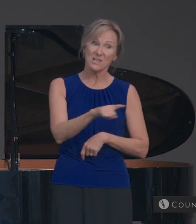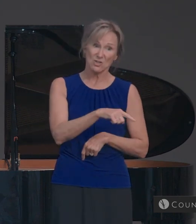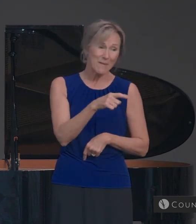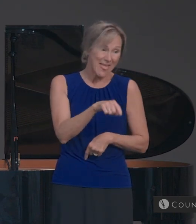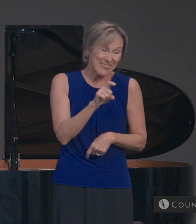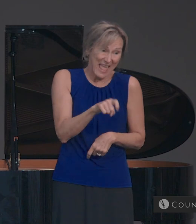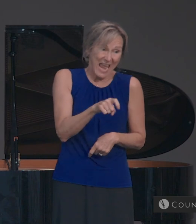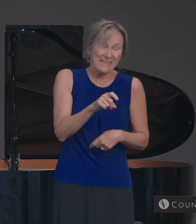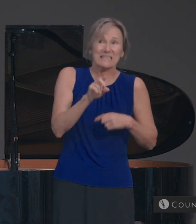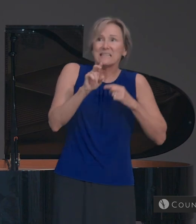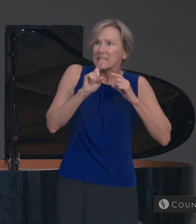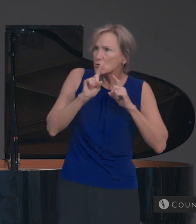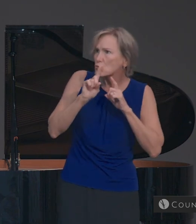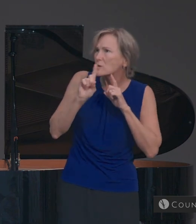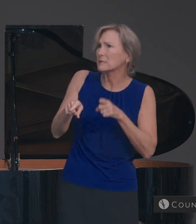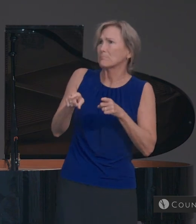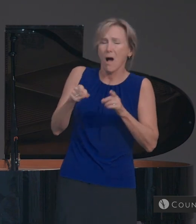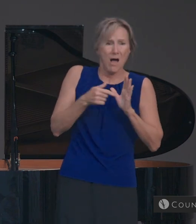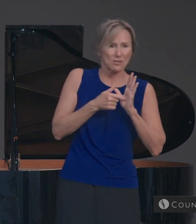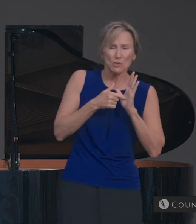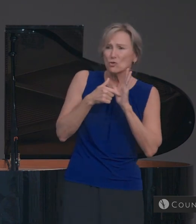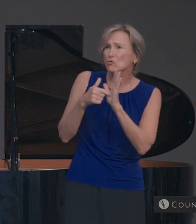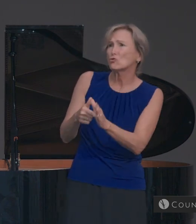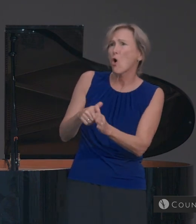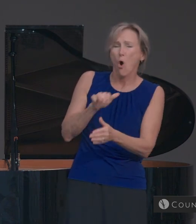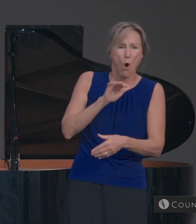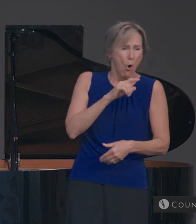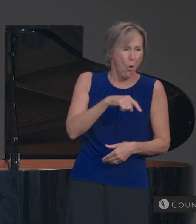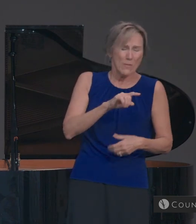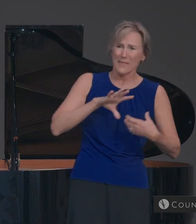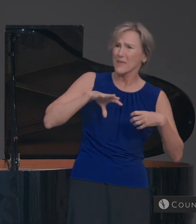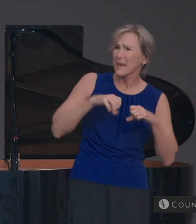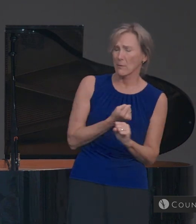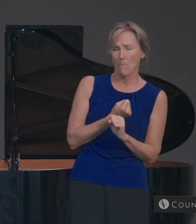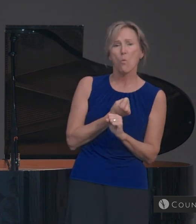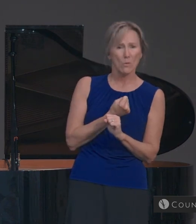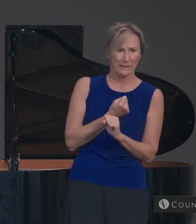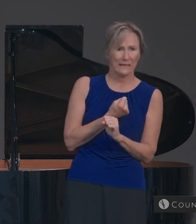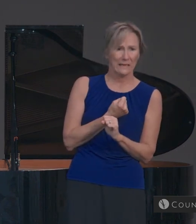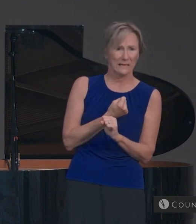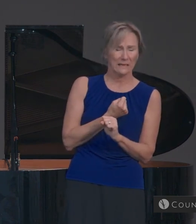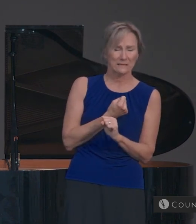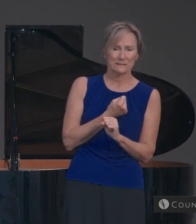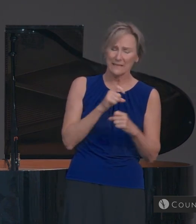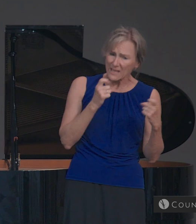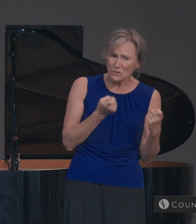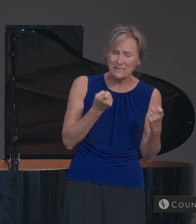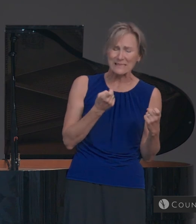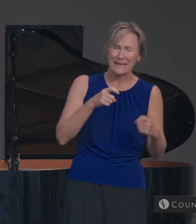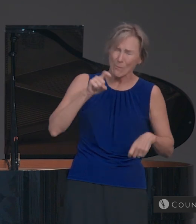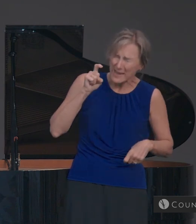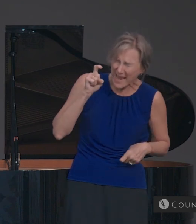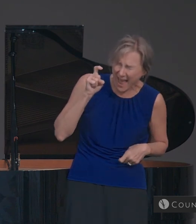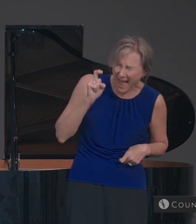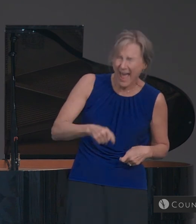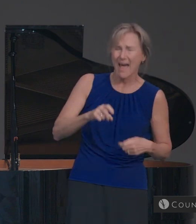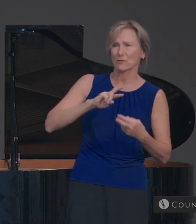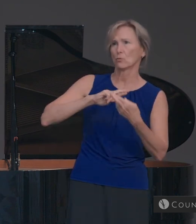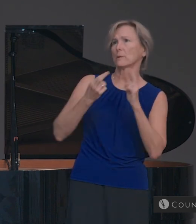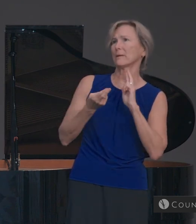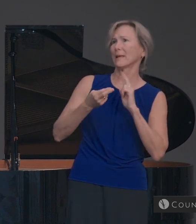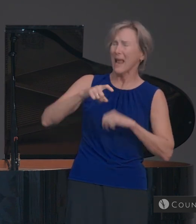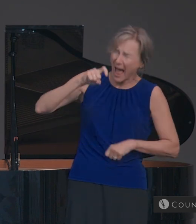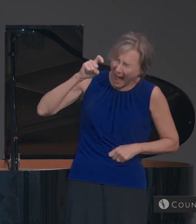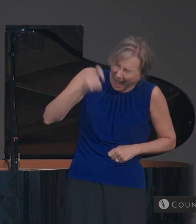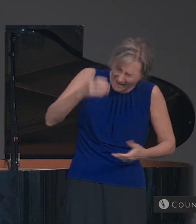to respond in such a way that shows all the nation, we can't keep this up. We've got to repent. We've